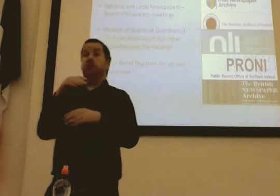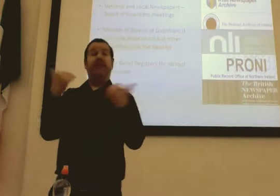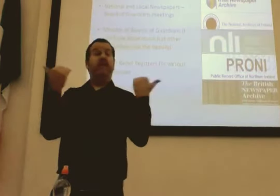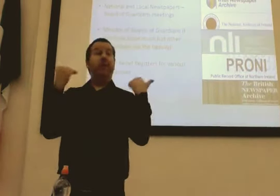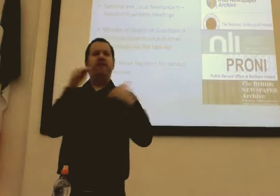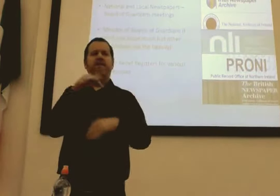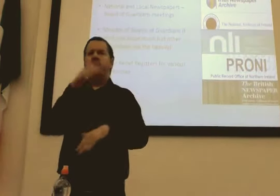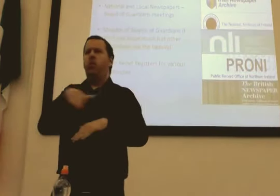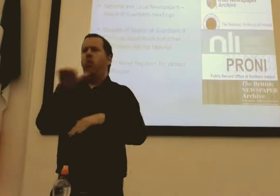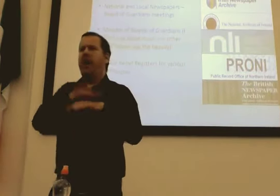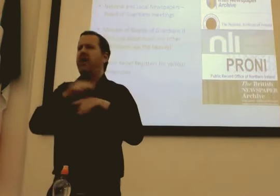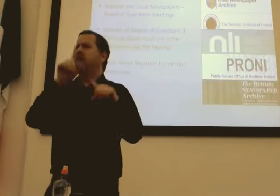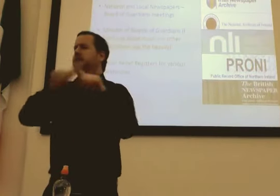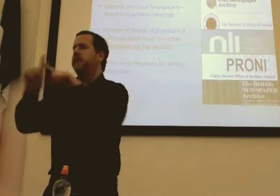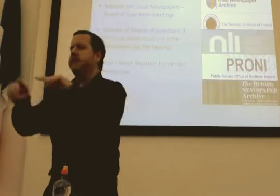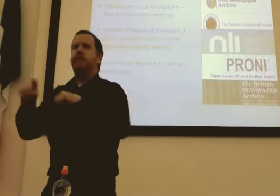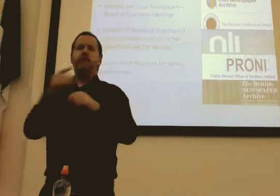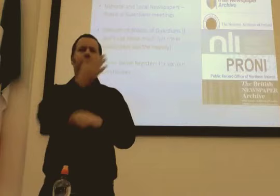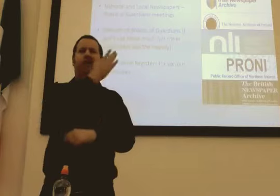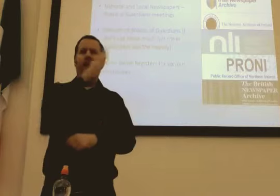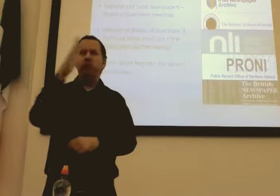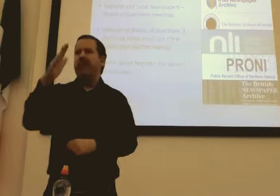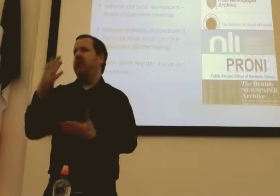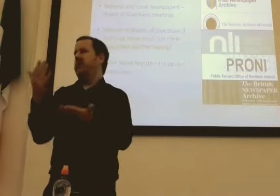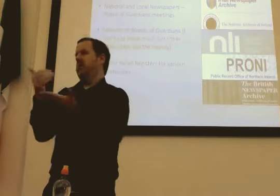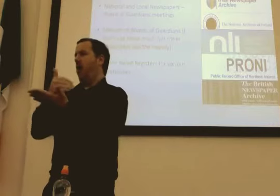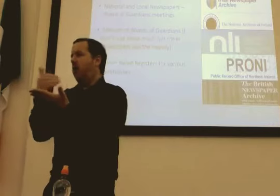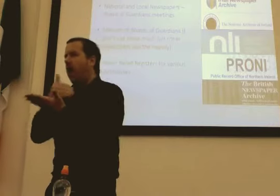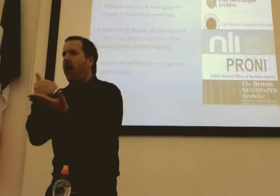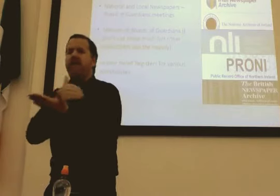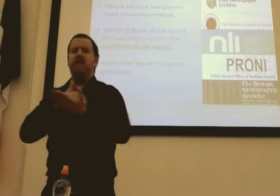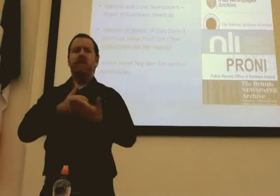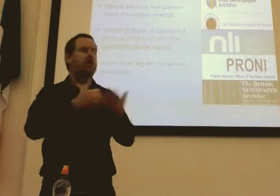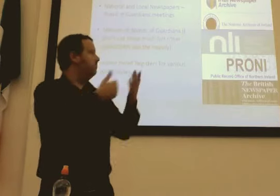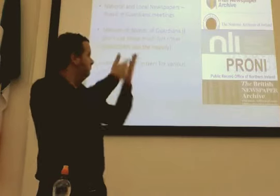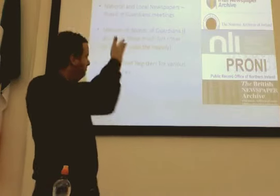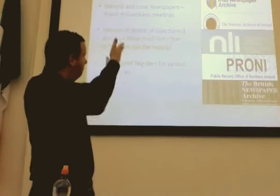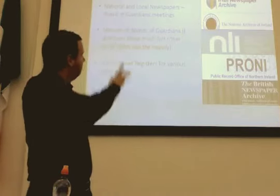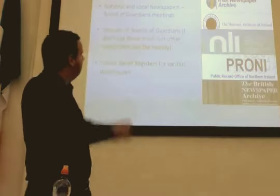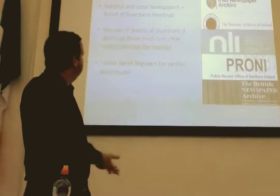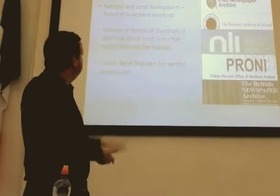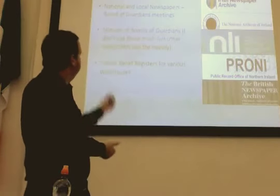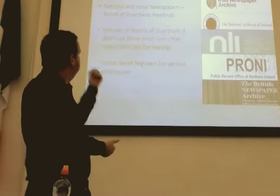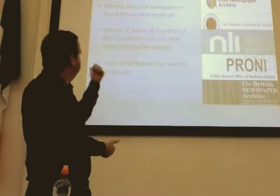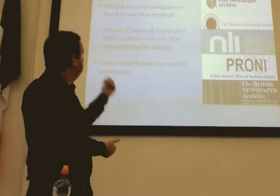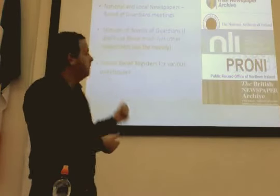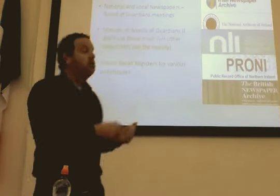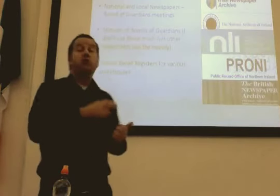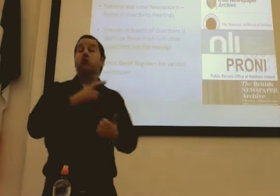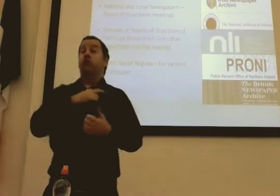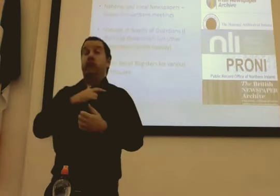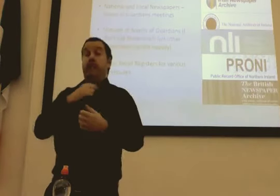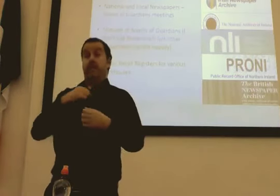here, these are the various sources for my information, various libraries and archives that I use.